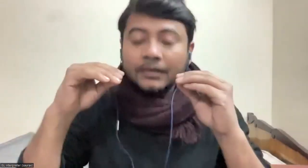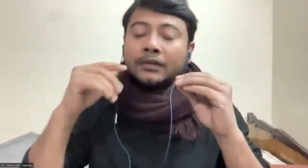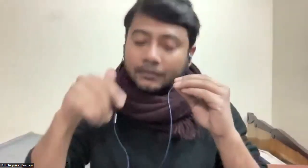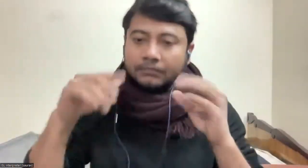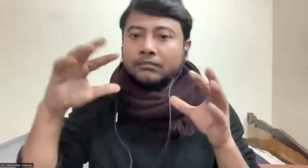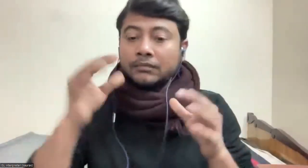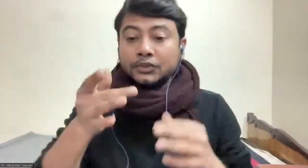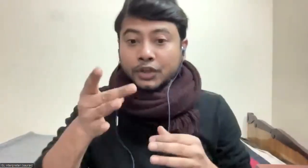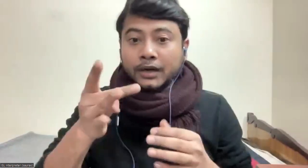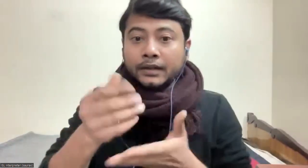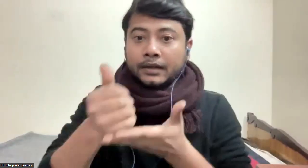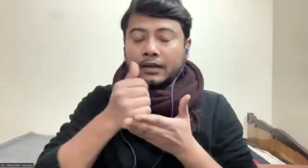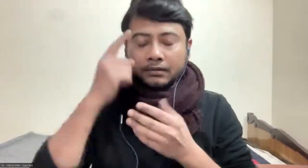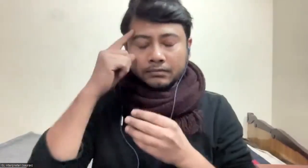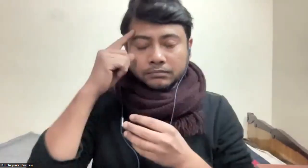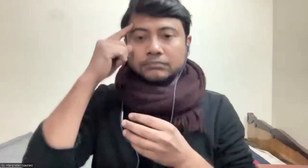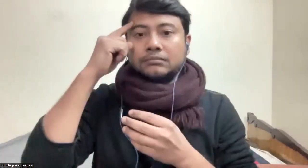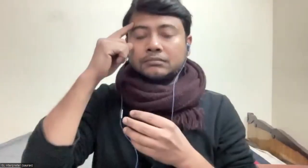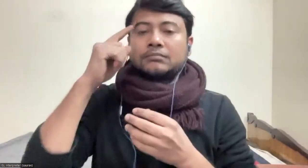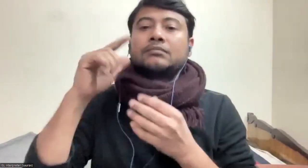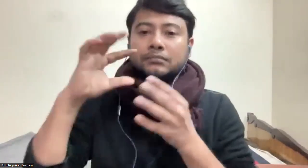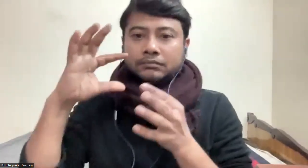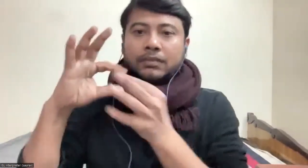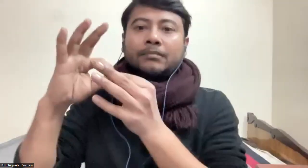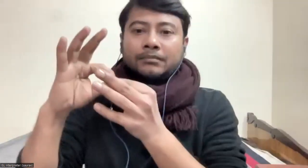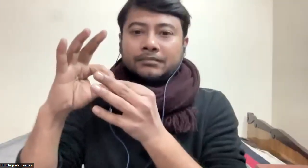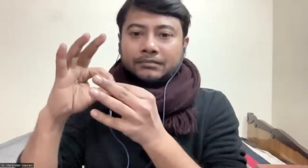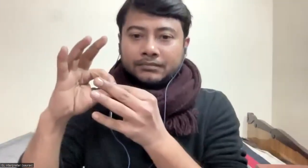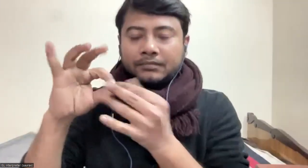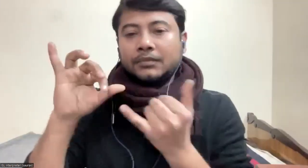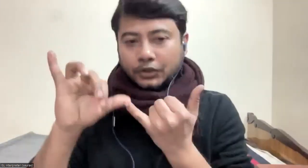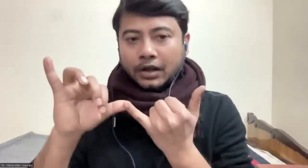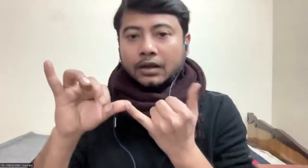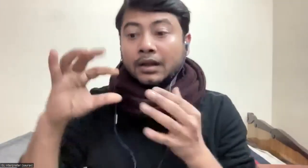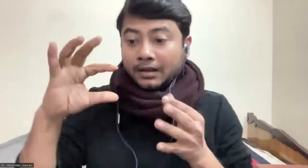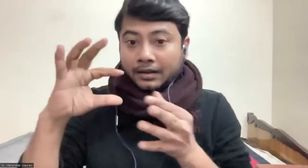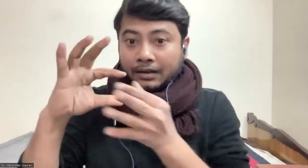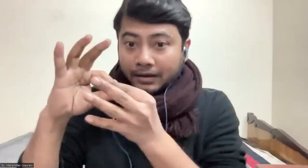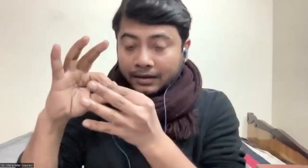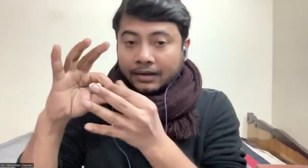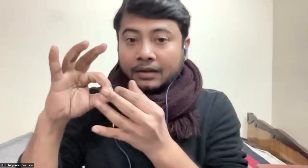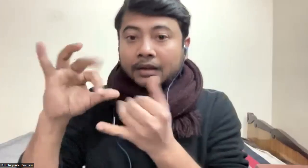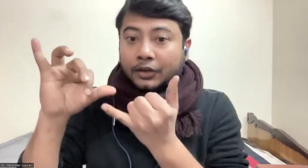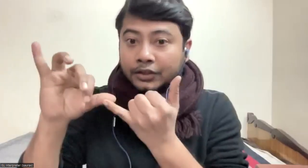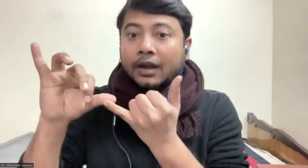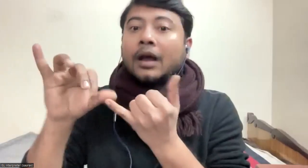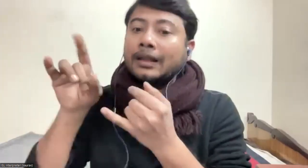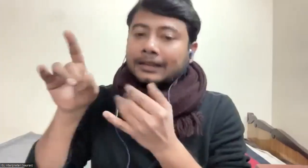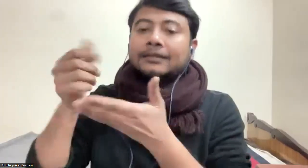relationship. And when we revive that relationship, slowly we develop love for